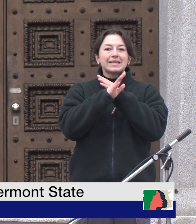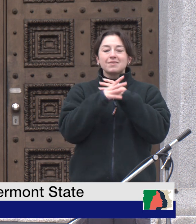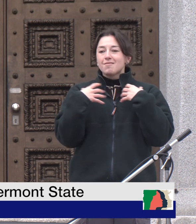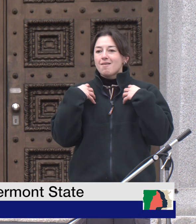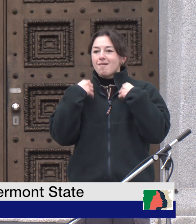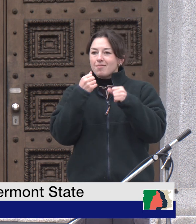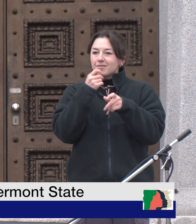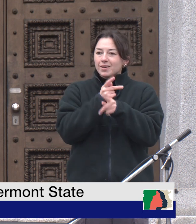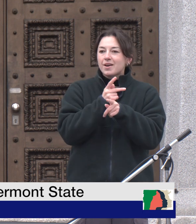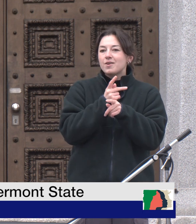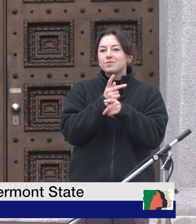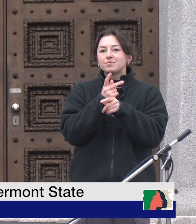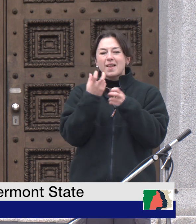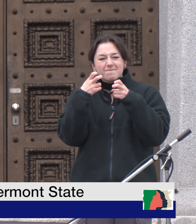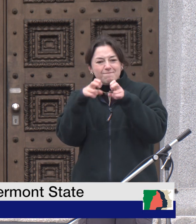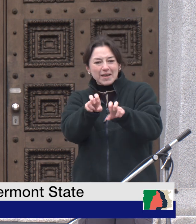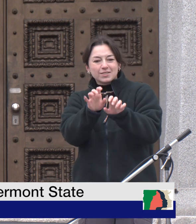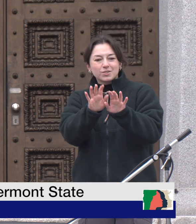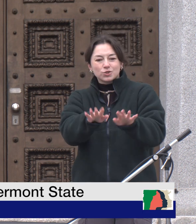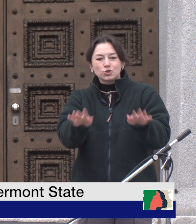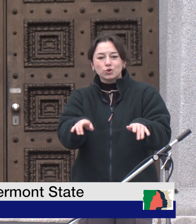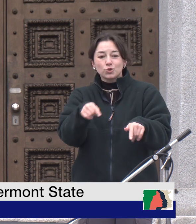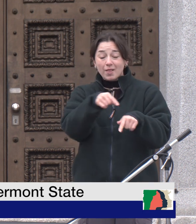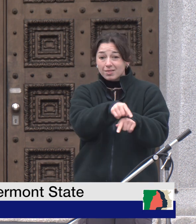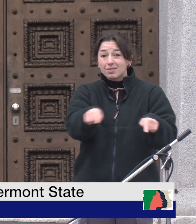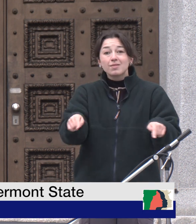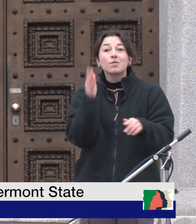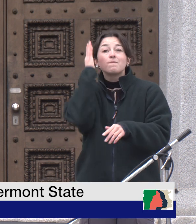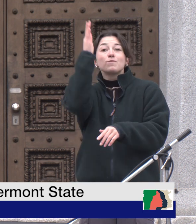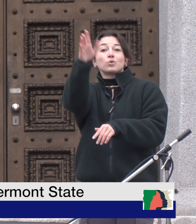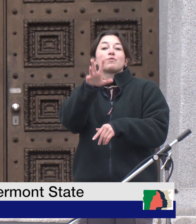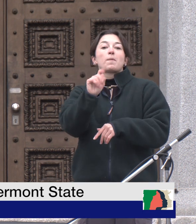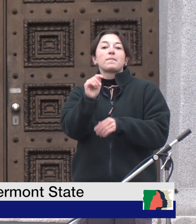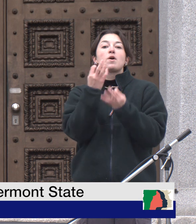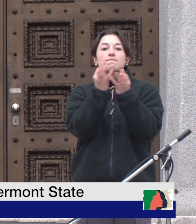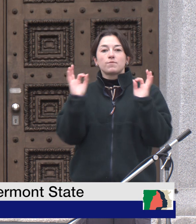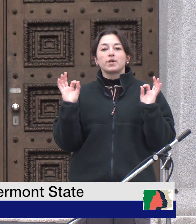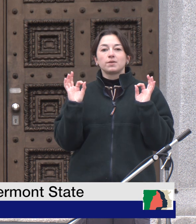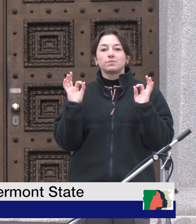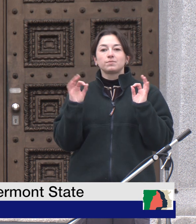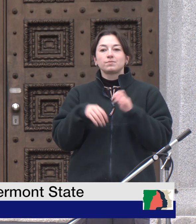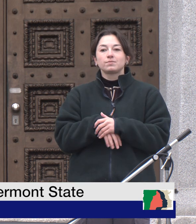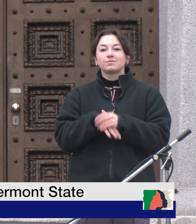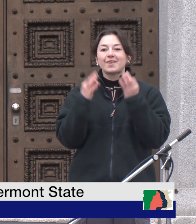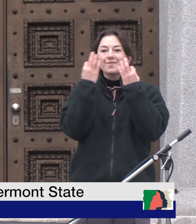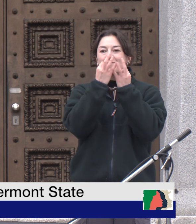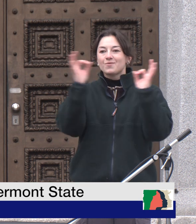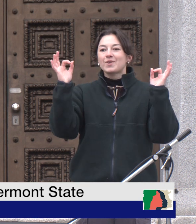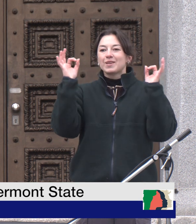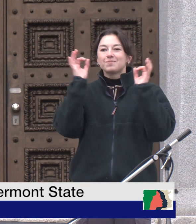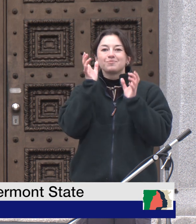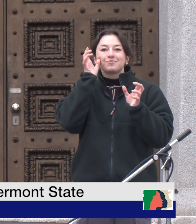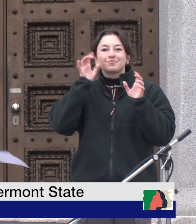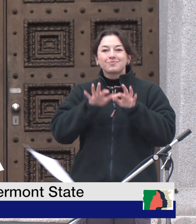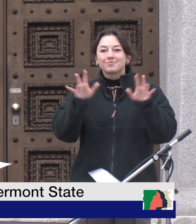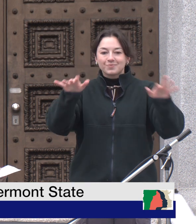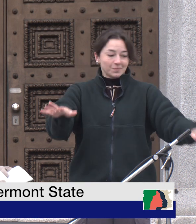invest in our children, the future of Vermont, and freedom. Let freedom ring.